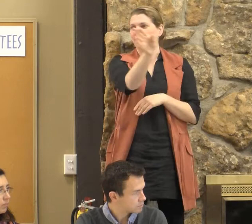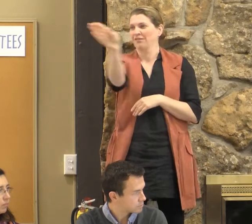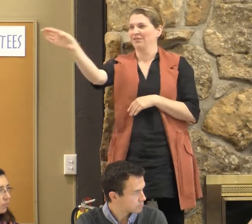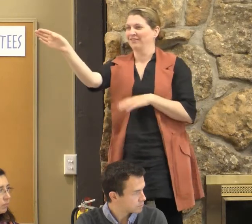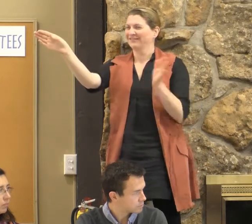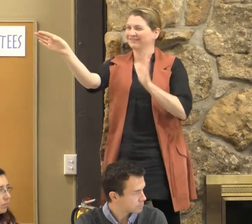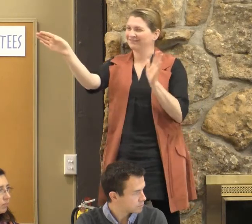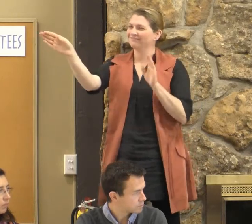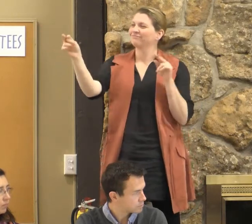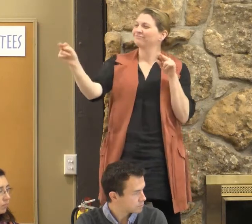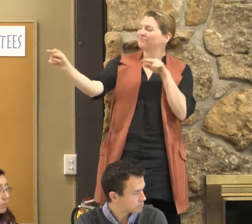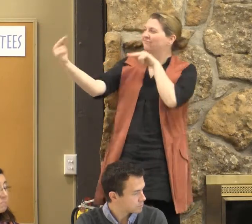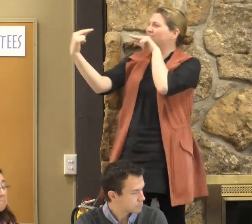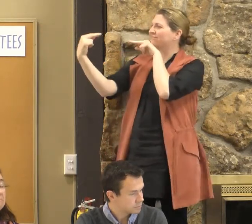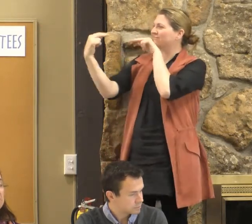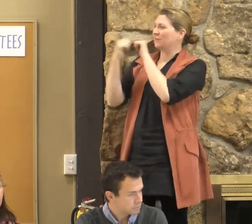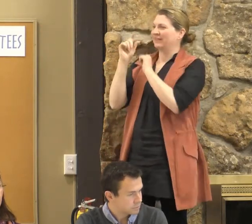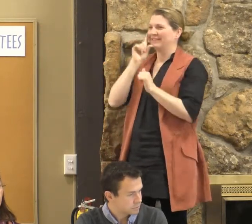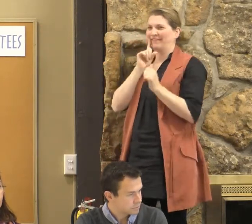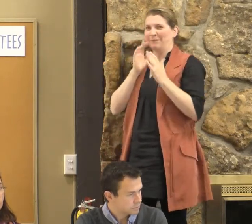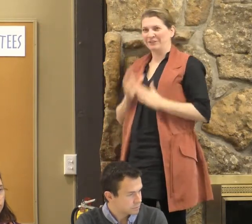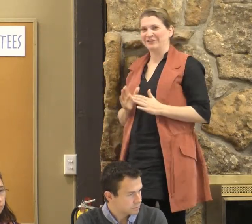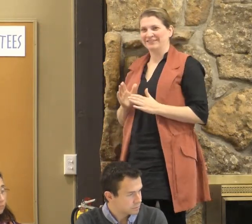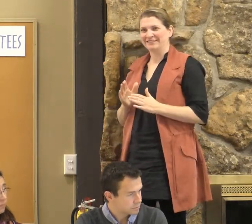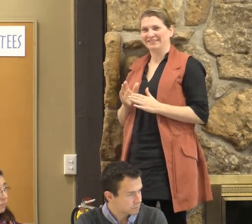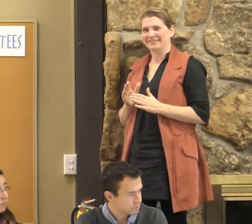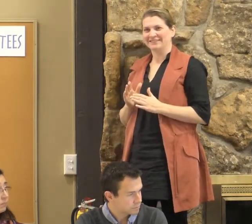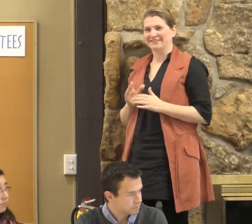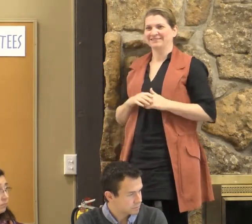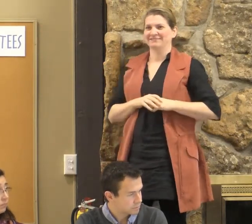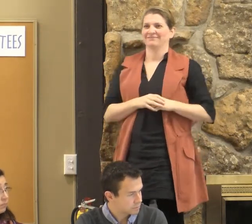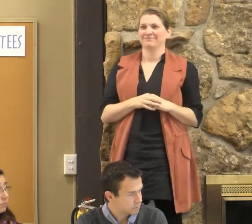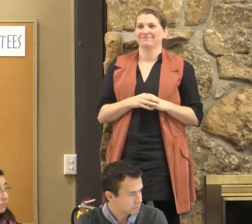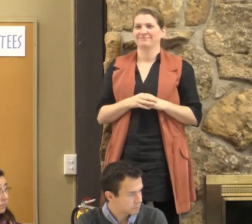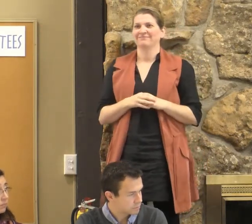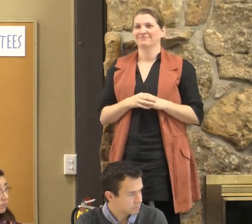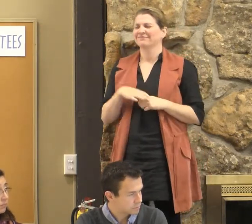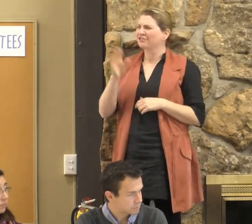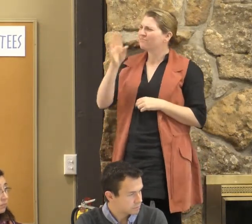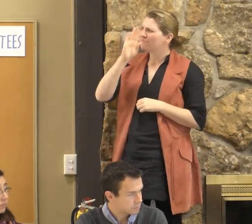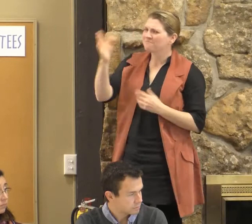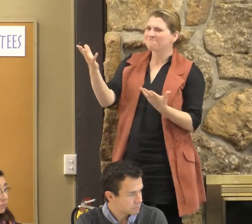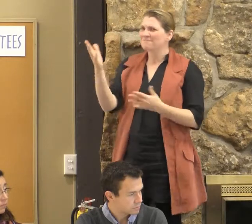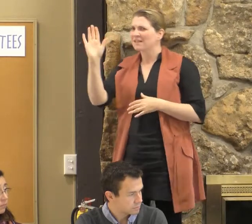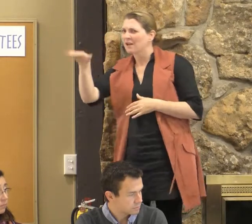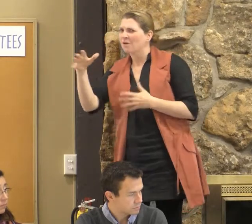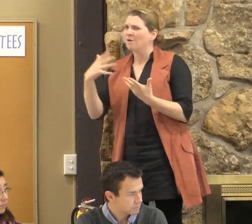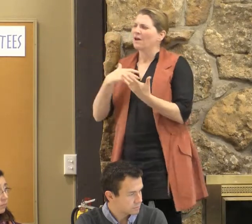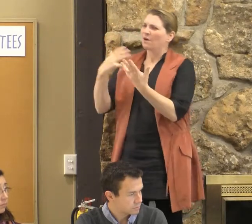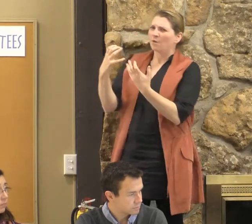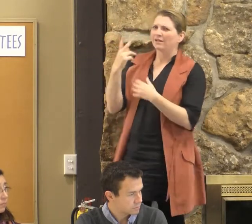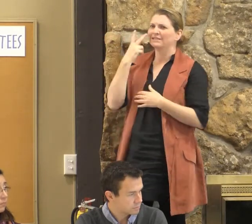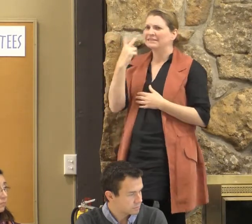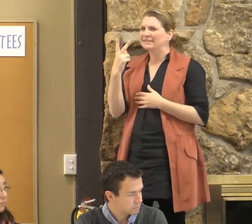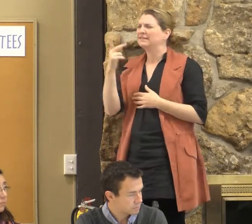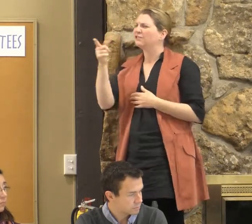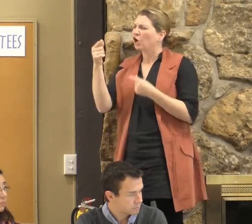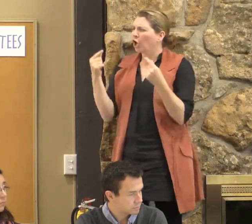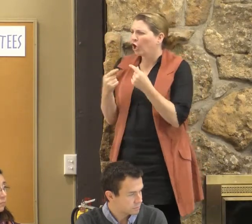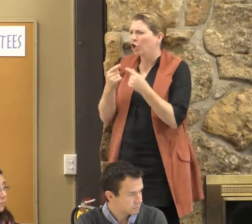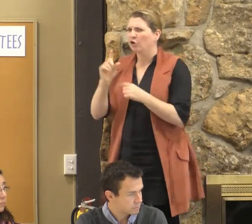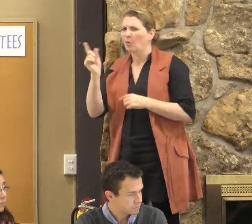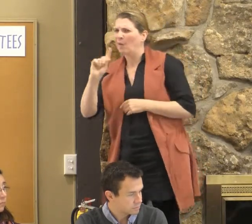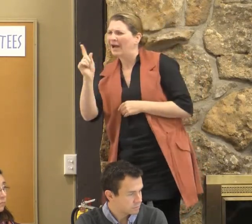him or can you tell her? Just say, hey, you know, I wanna see where you're hurting. Where are you hurting? And talking directly